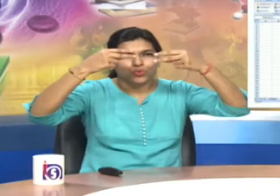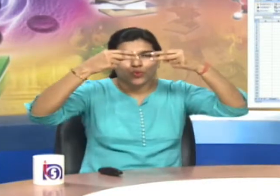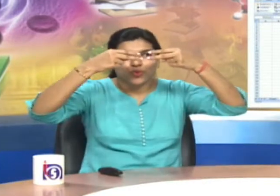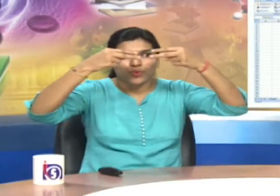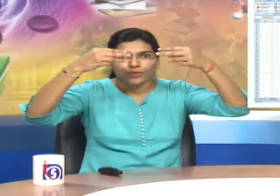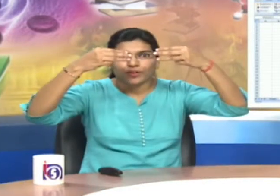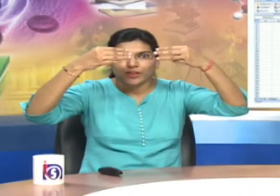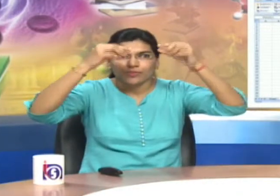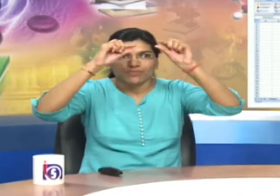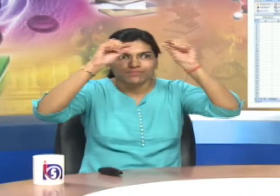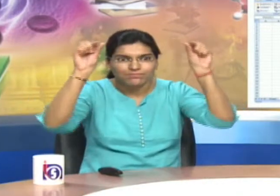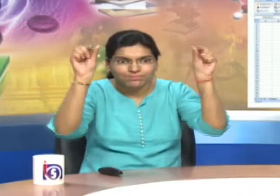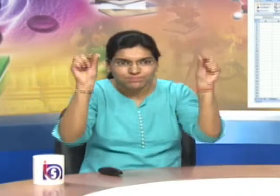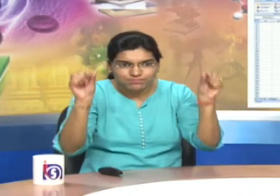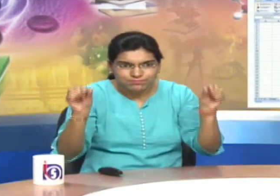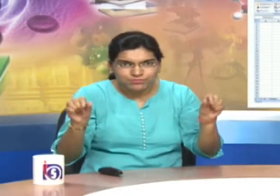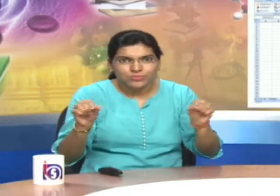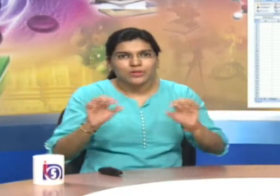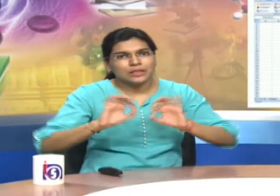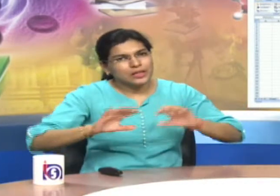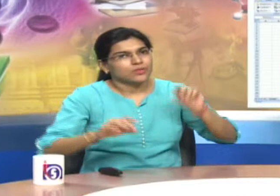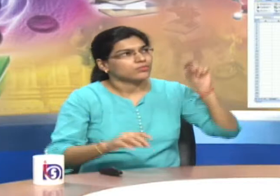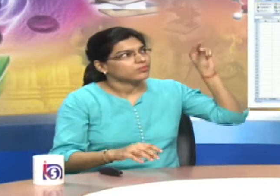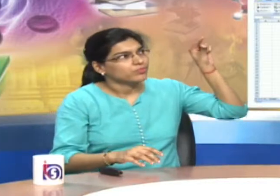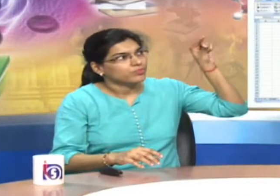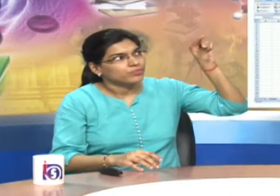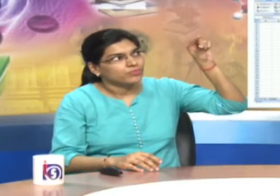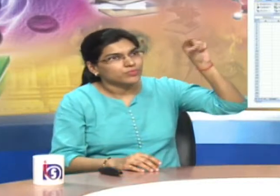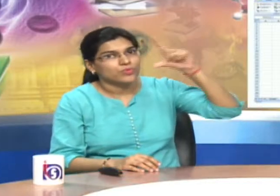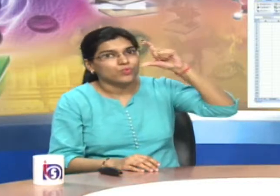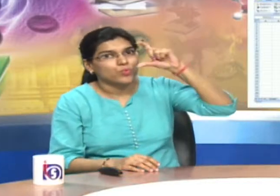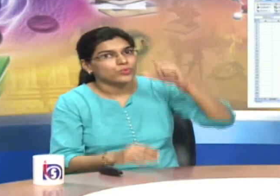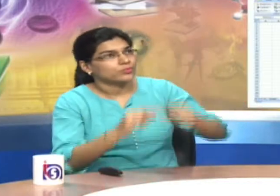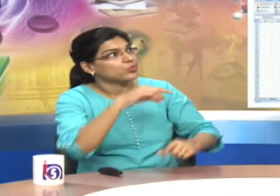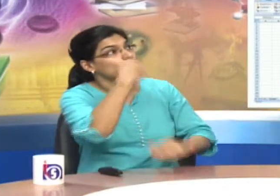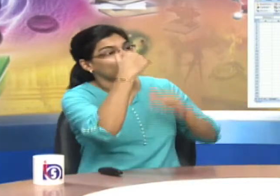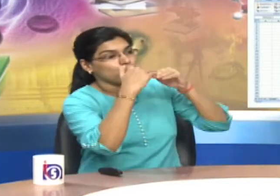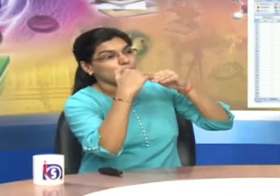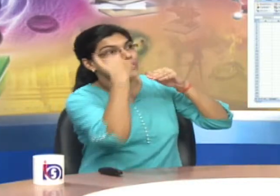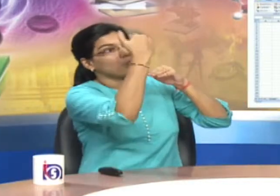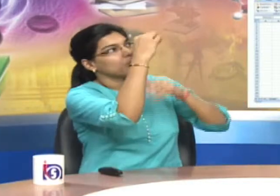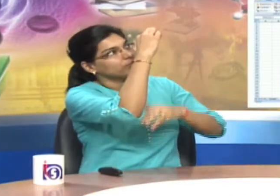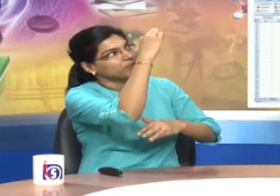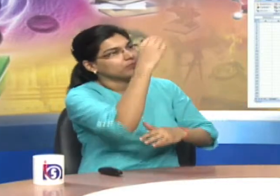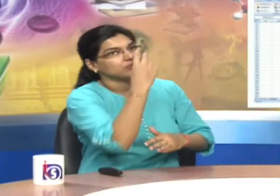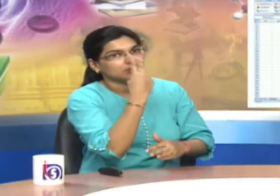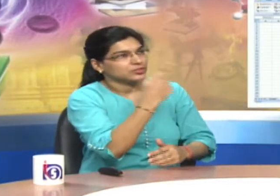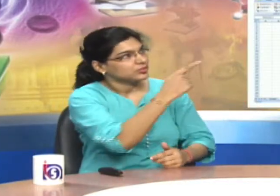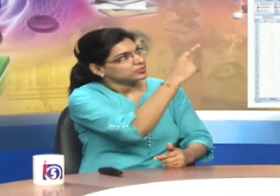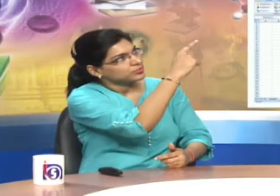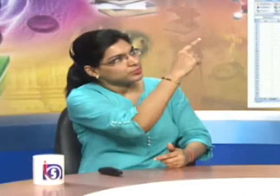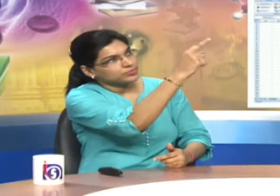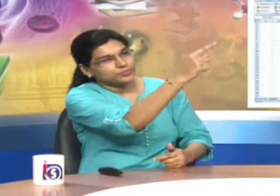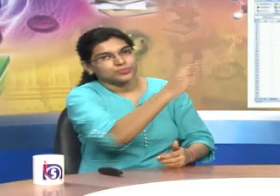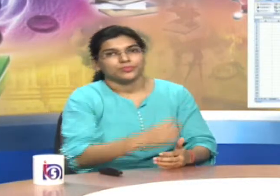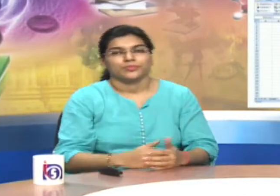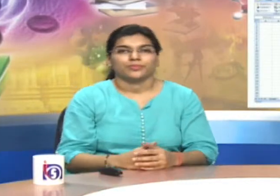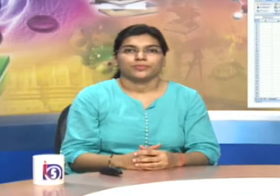border or double border or triple border. So similarly, you can make the changes. Please see on the